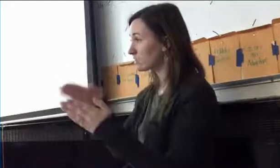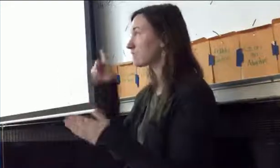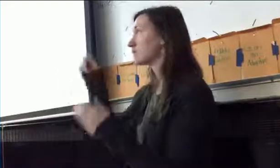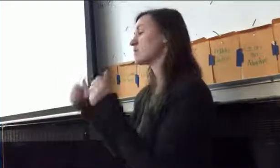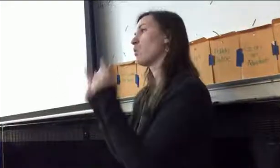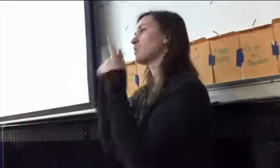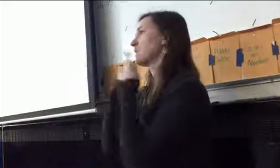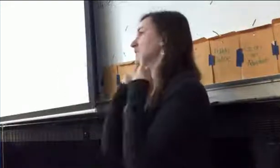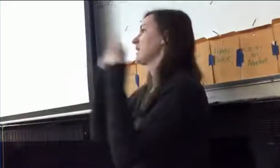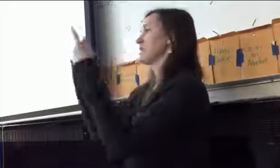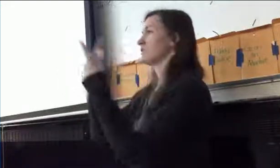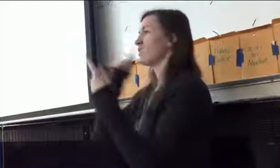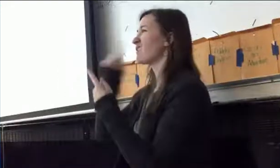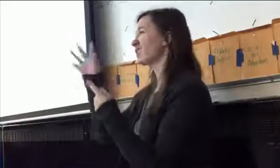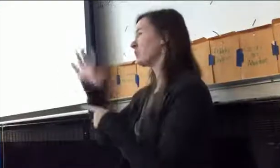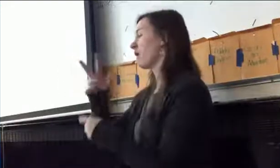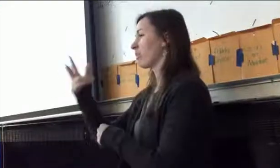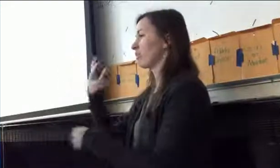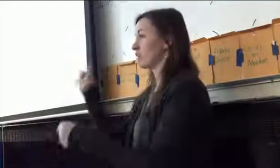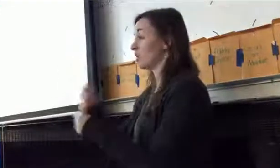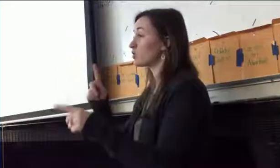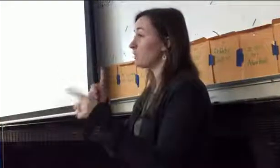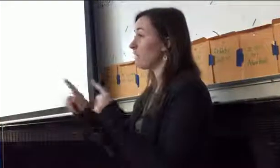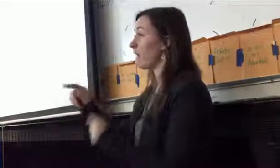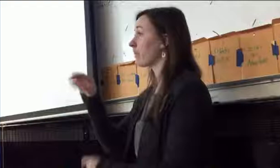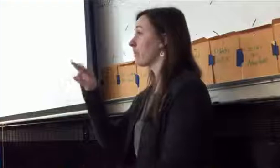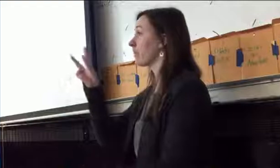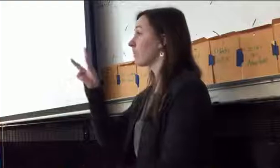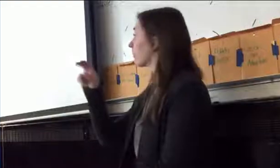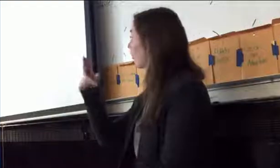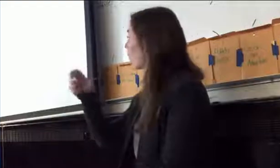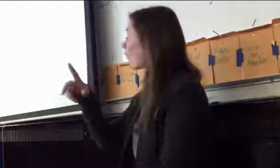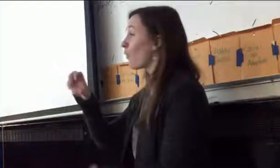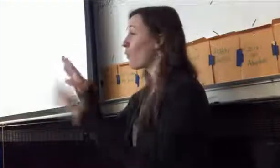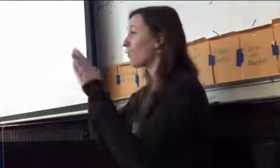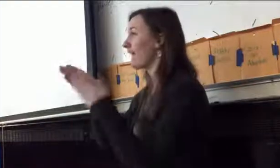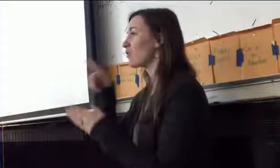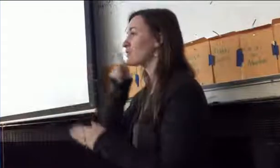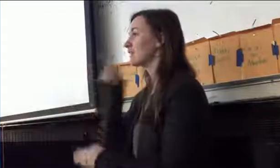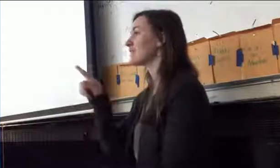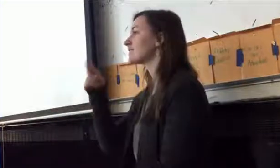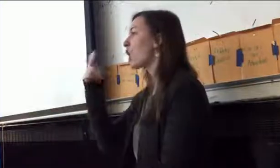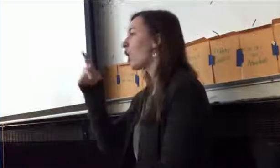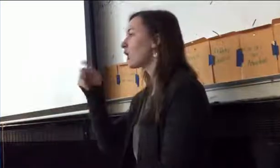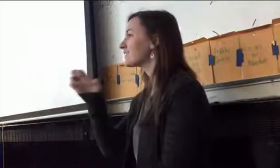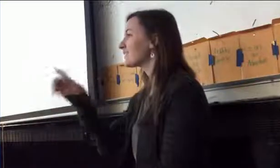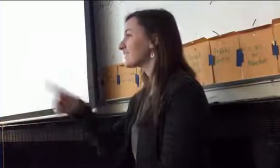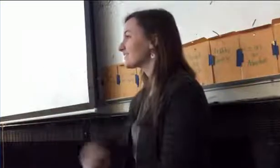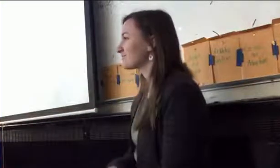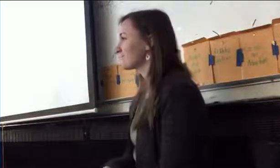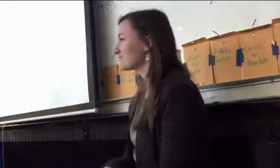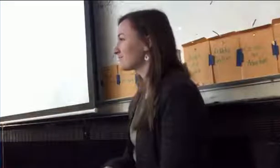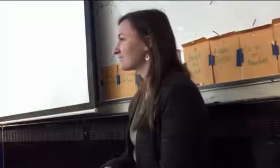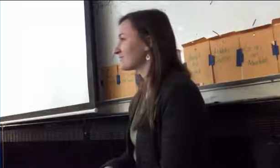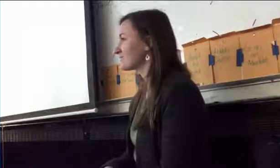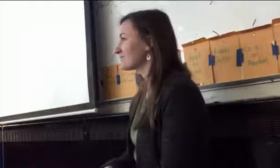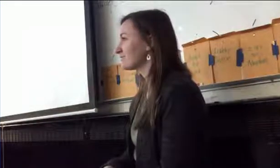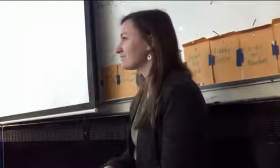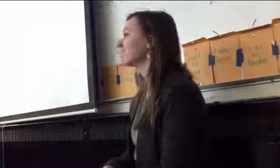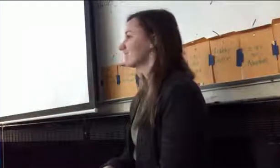years. However, the whole house is haunted. It is? It is. And I